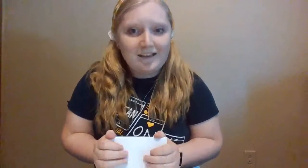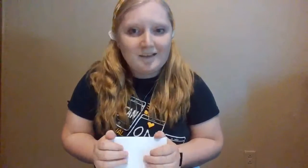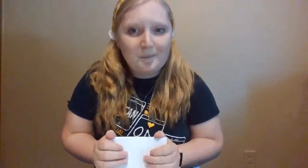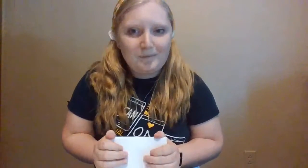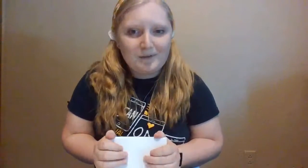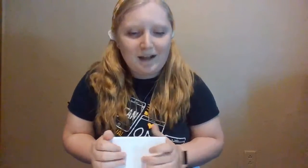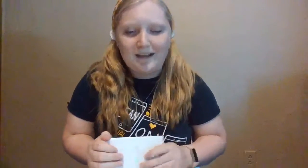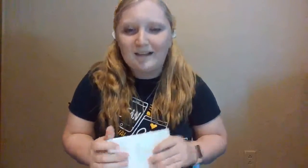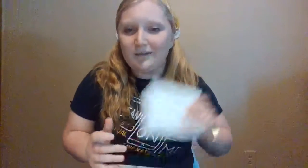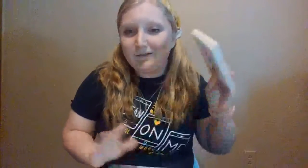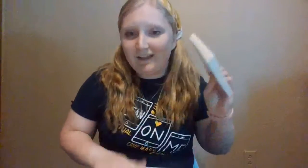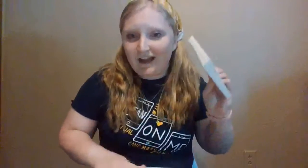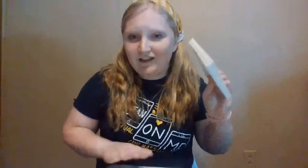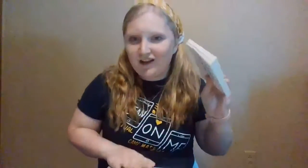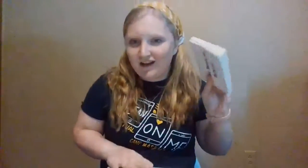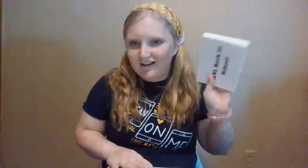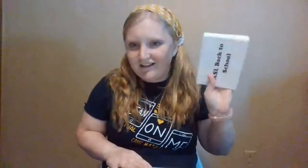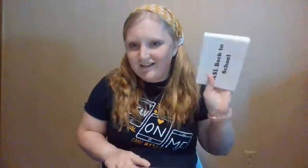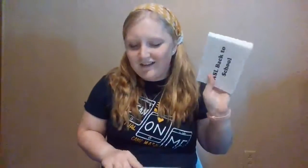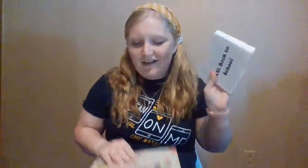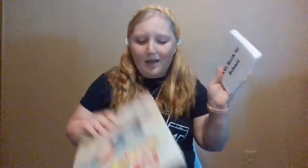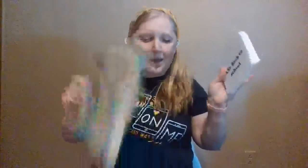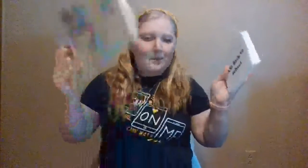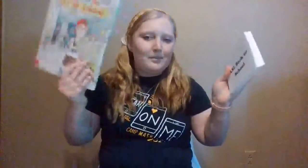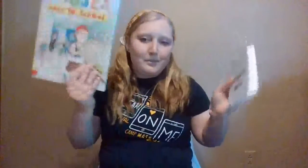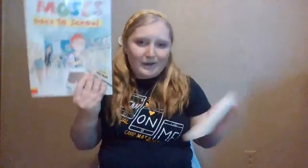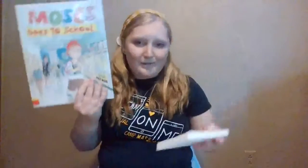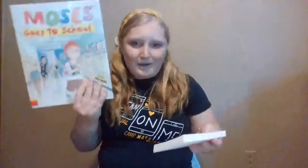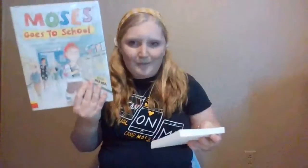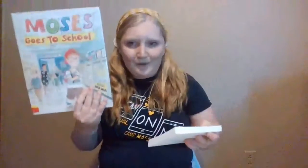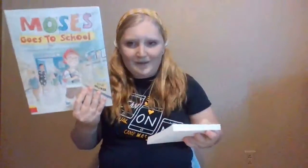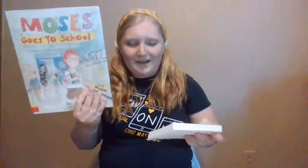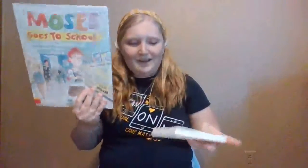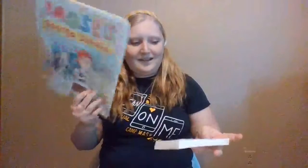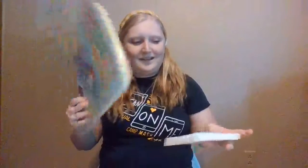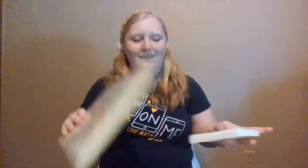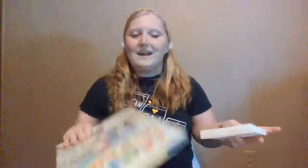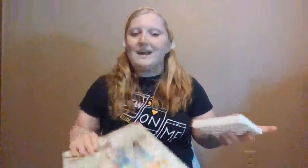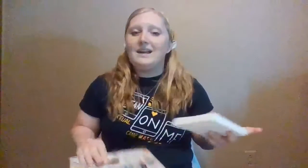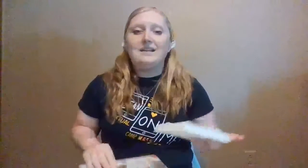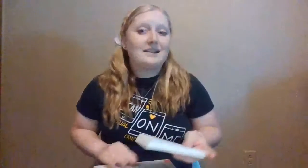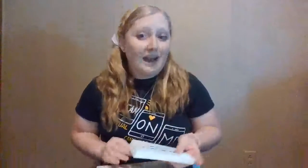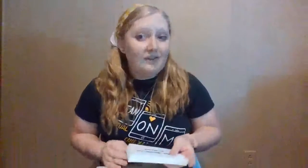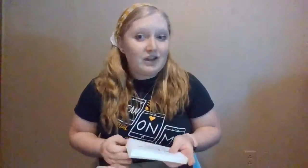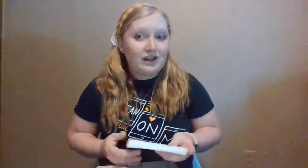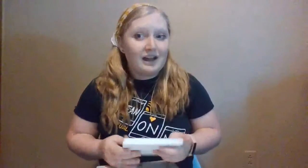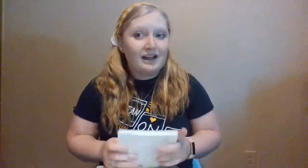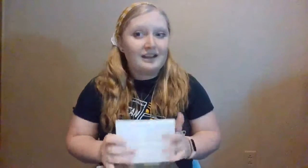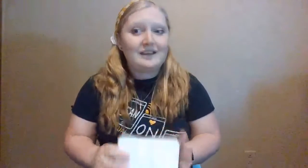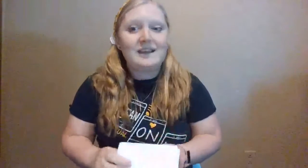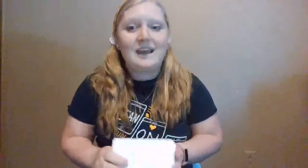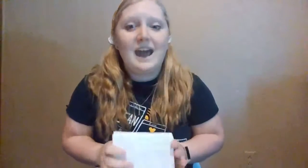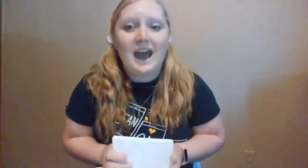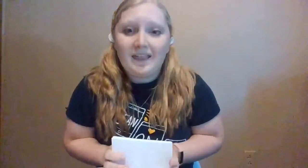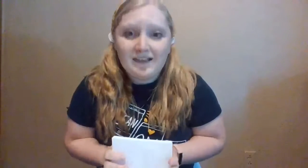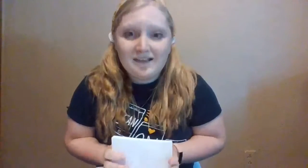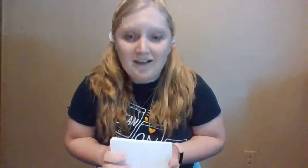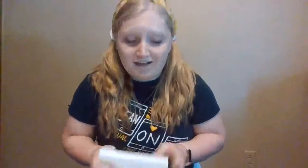that's the plan for today. So flashcards, book about Moses, scavenger hunt, and then